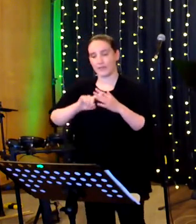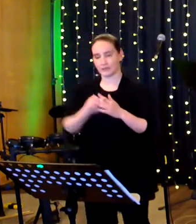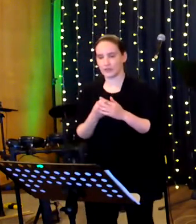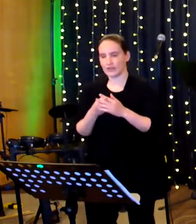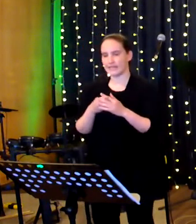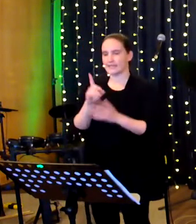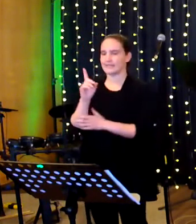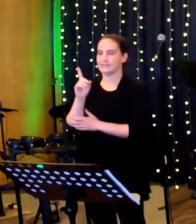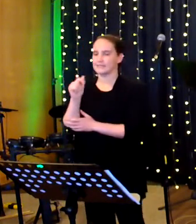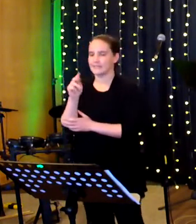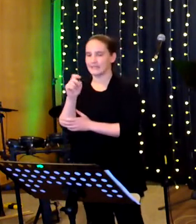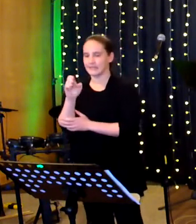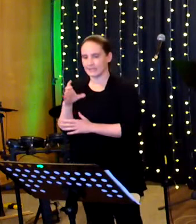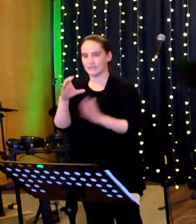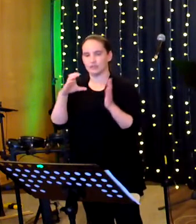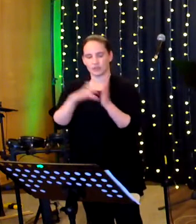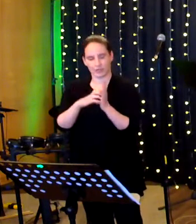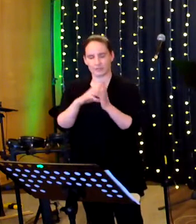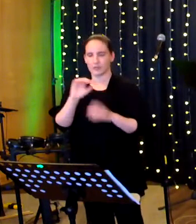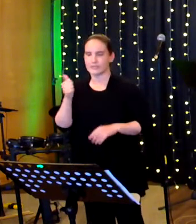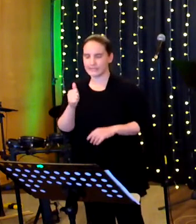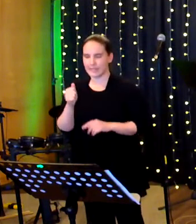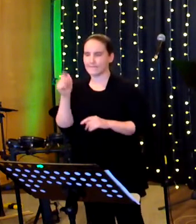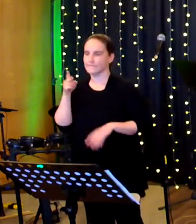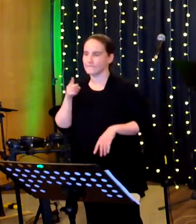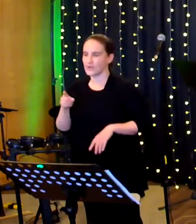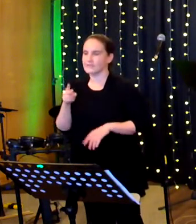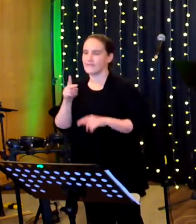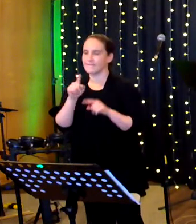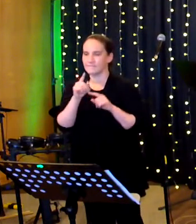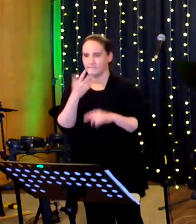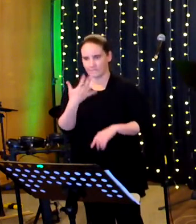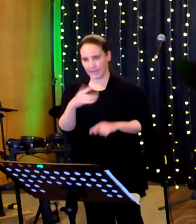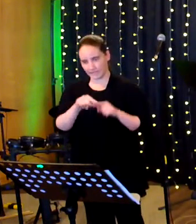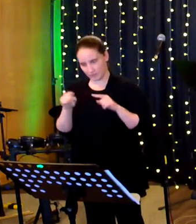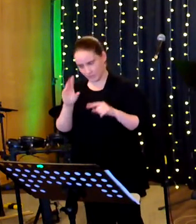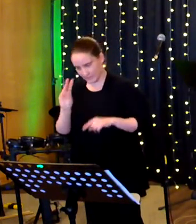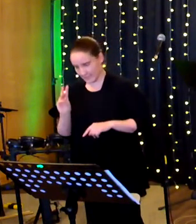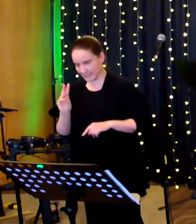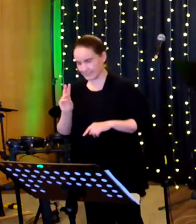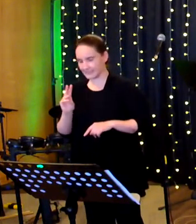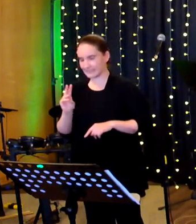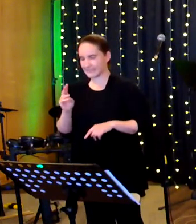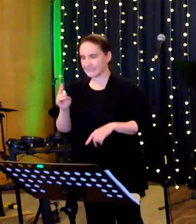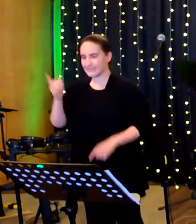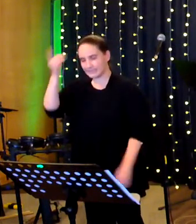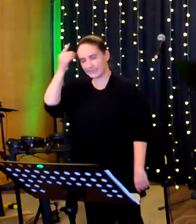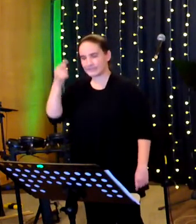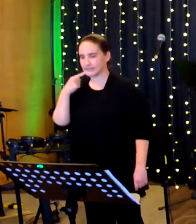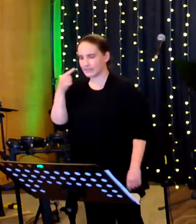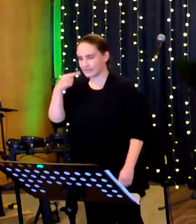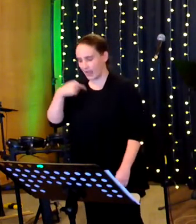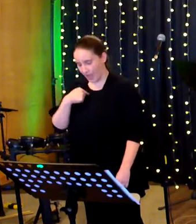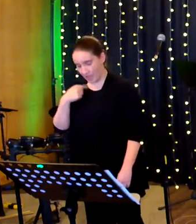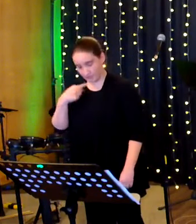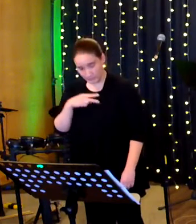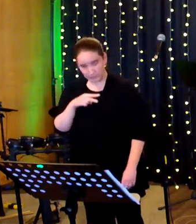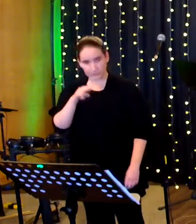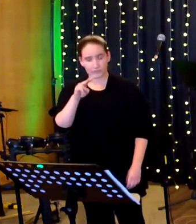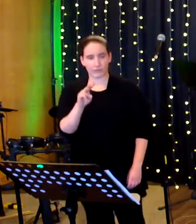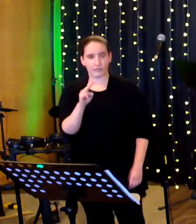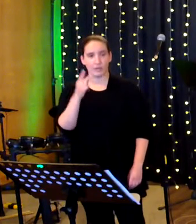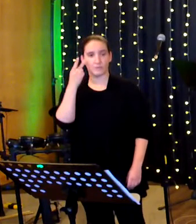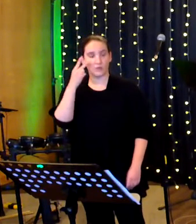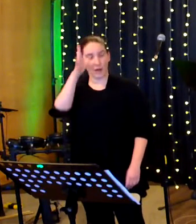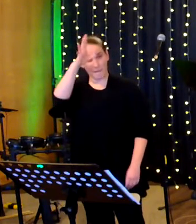10. In verse 5 and 6, and Daniel writes, "I looked up, and there before me was a man dressed